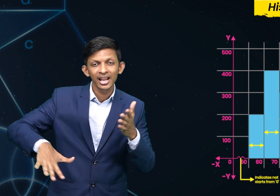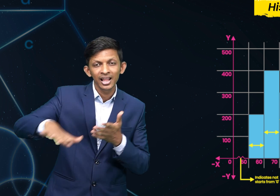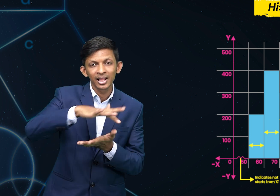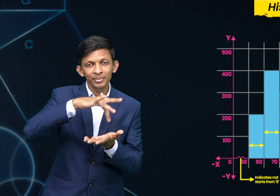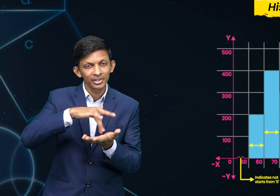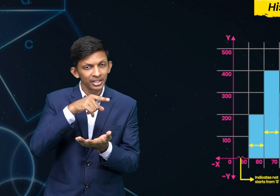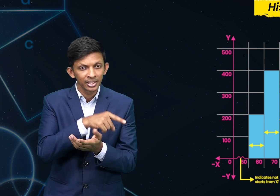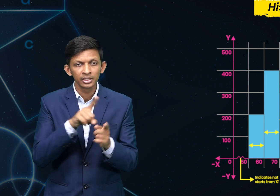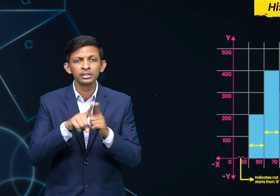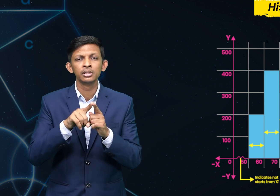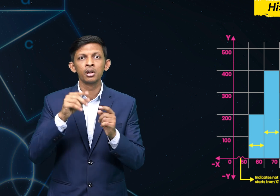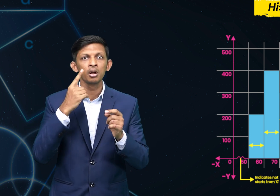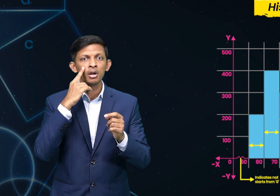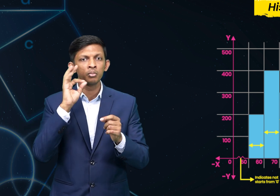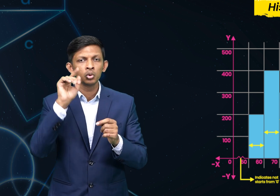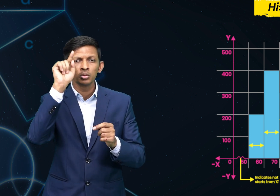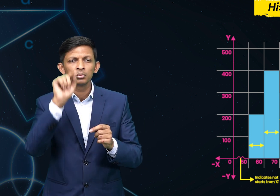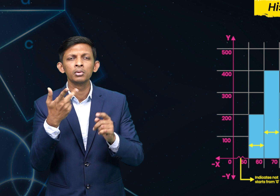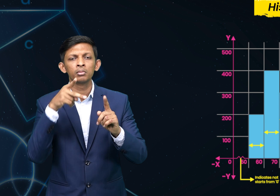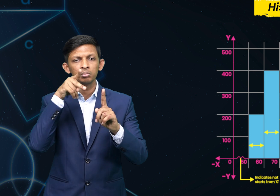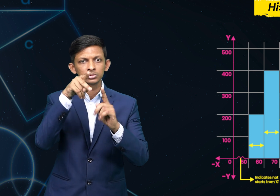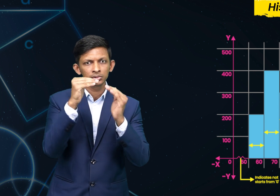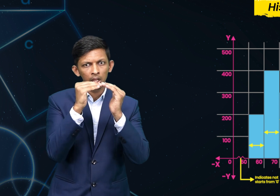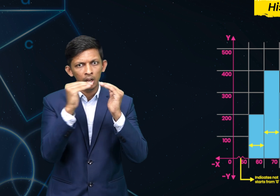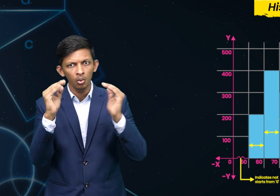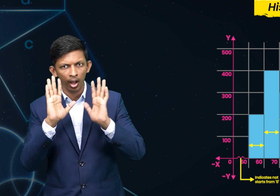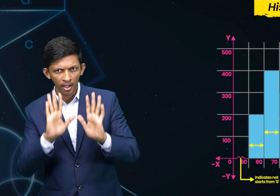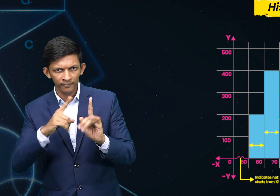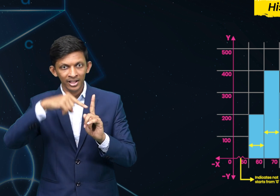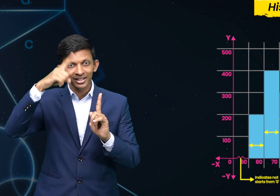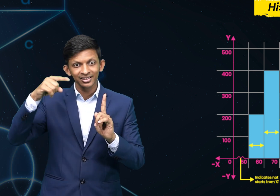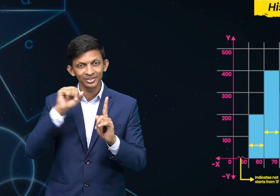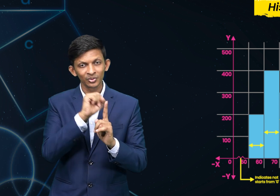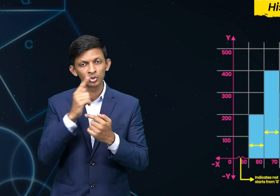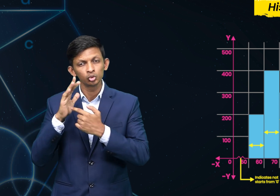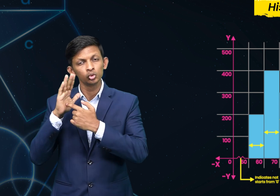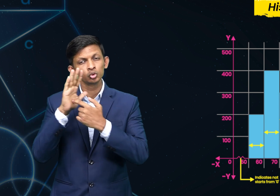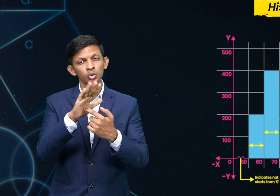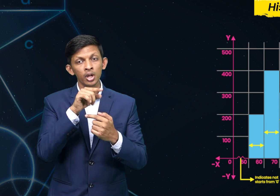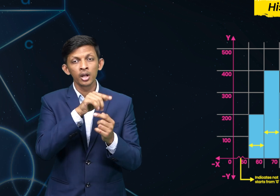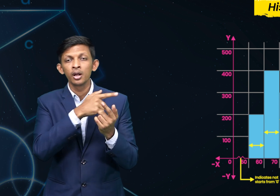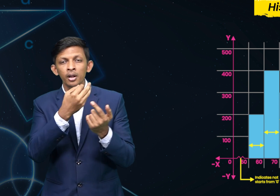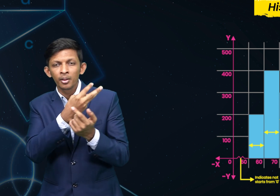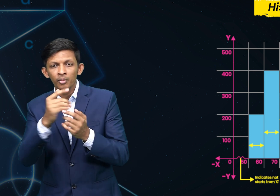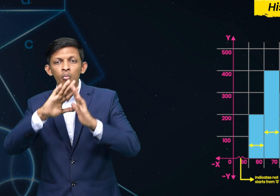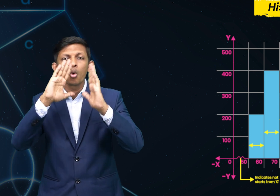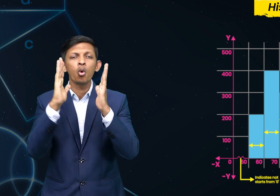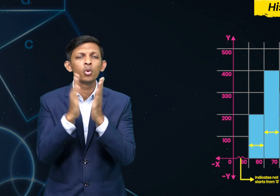The area of each rectangle is proportional to the frequency in the respective class interval, and the total area of the histogram